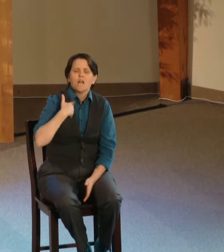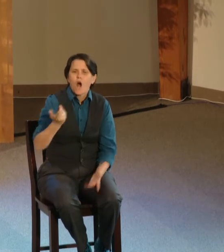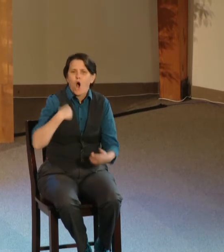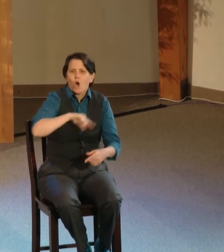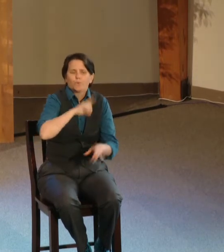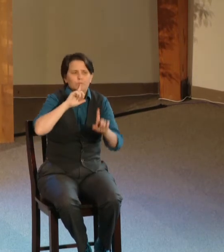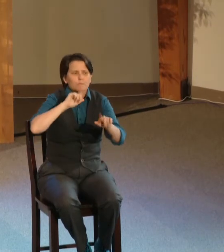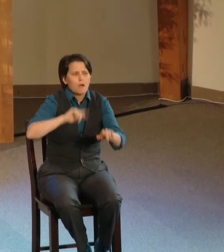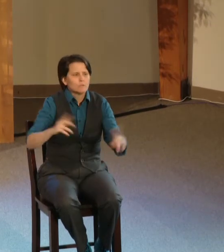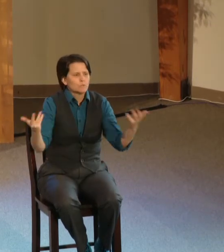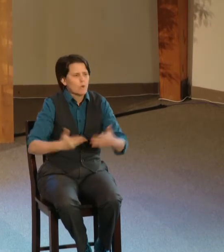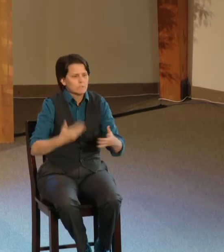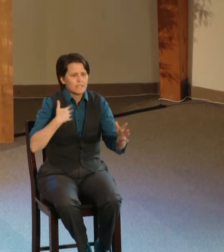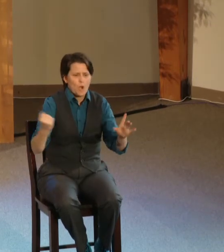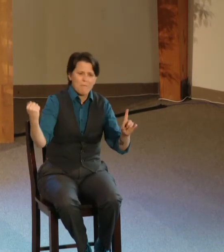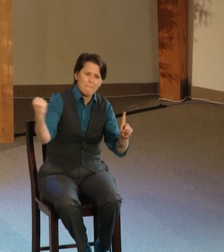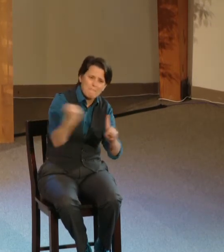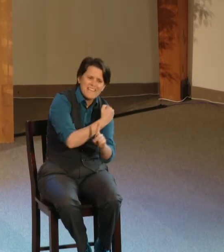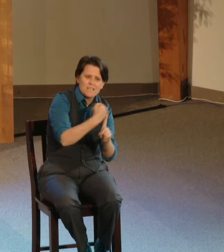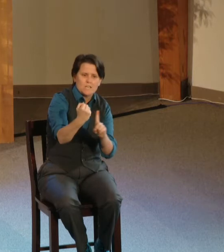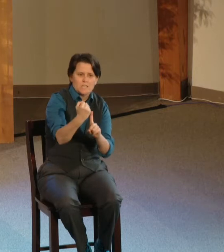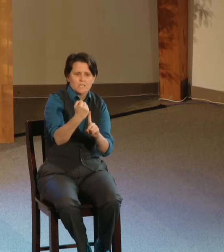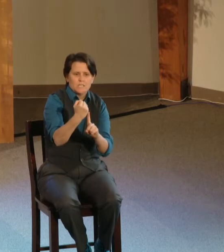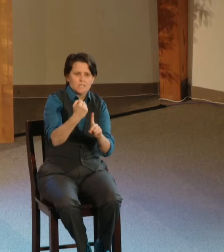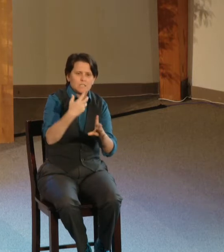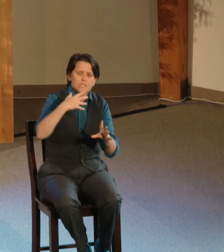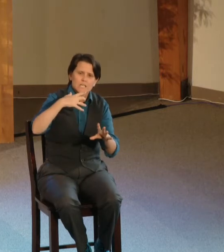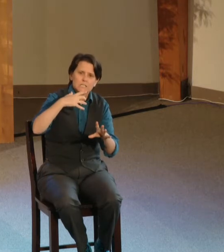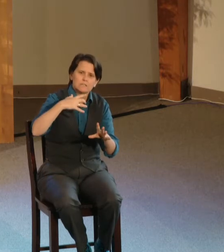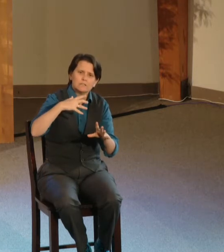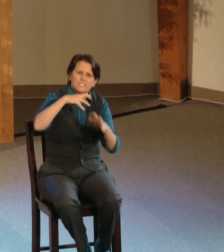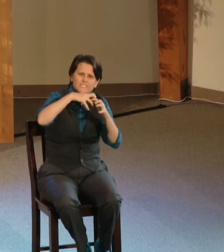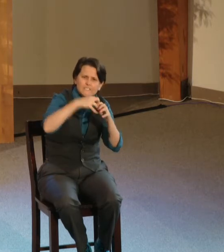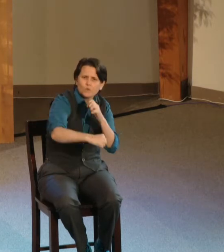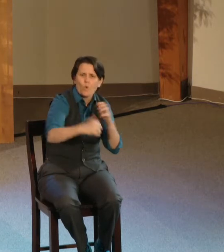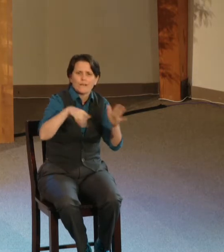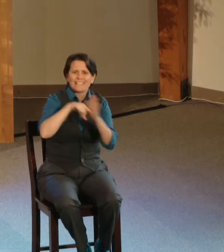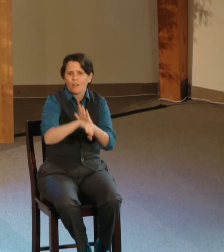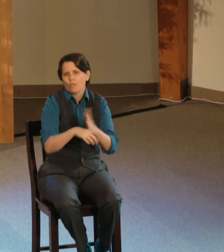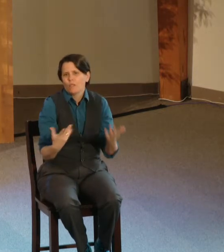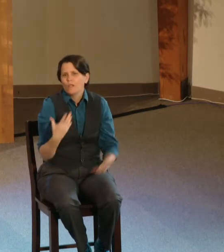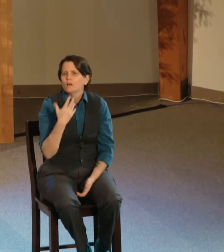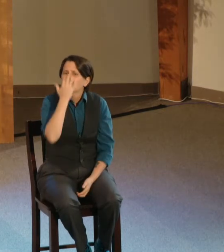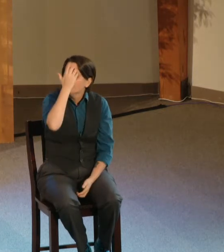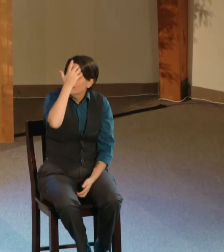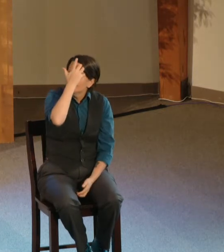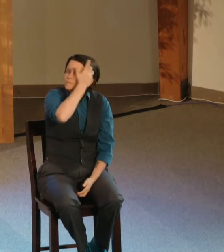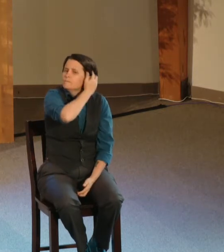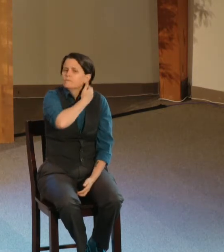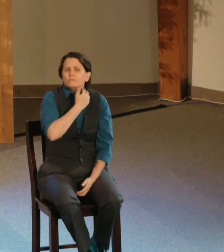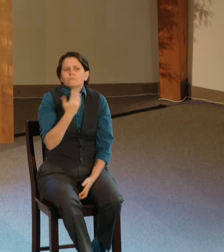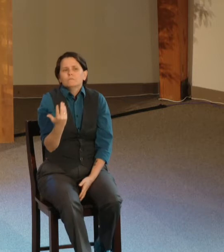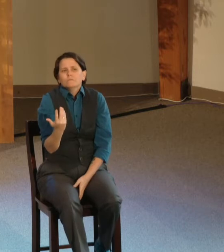You see, these are all tough situations, but they are here to ask us to respond from our